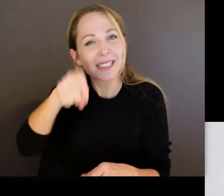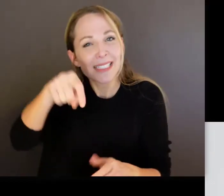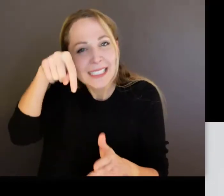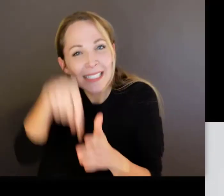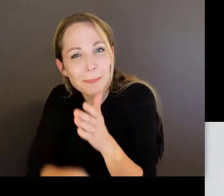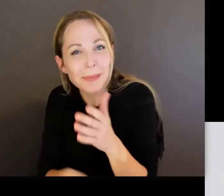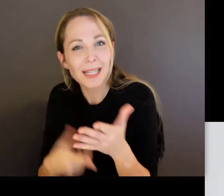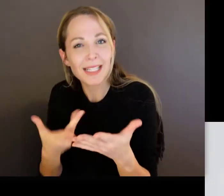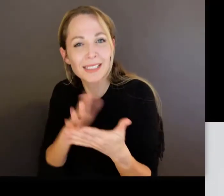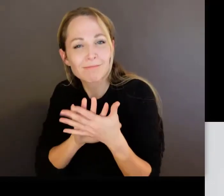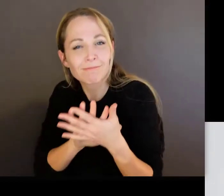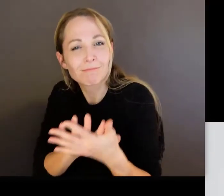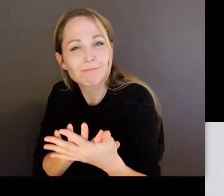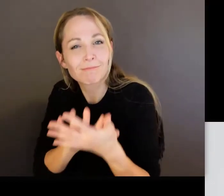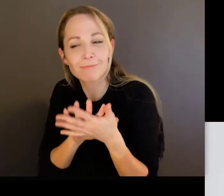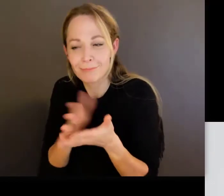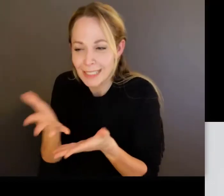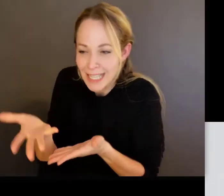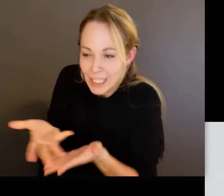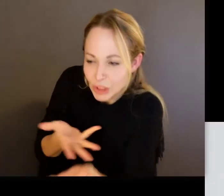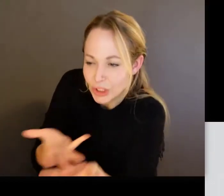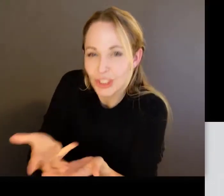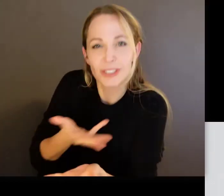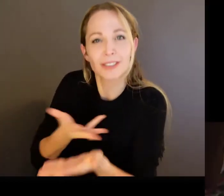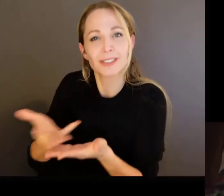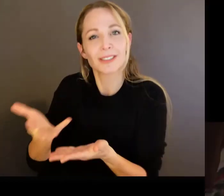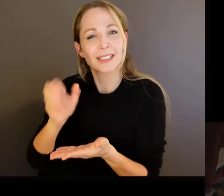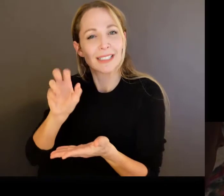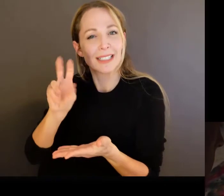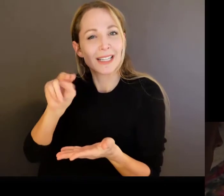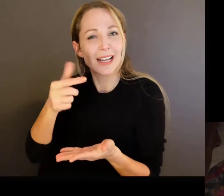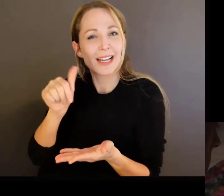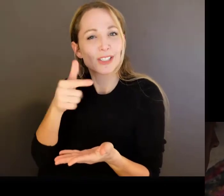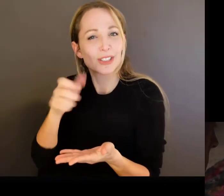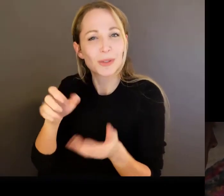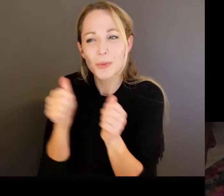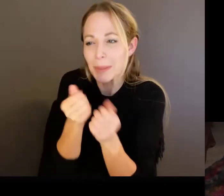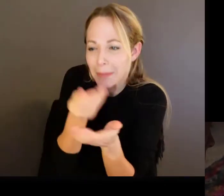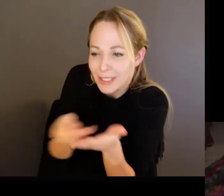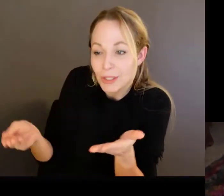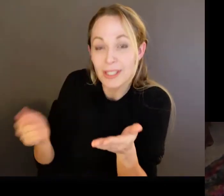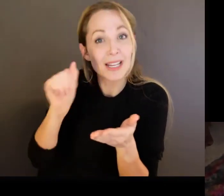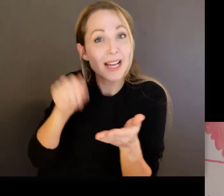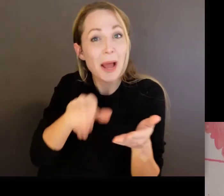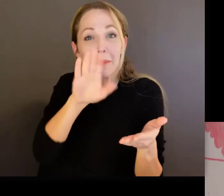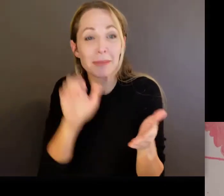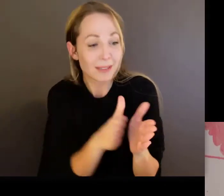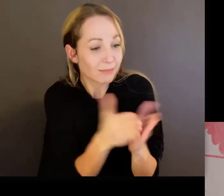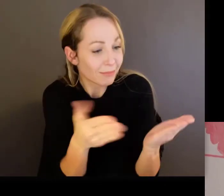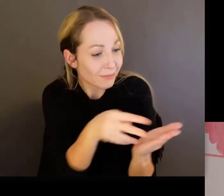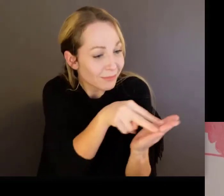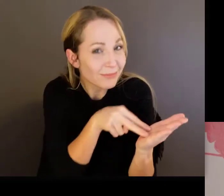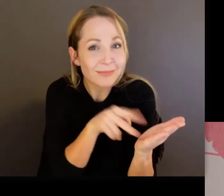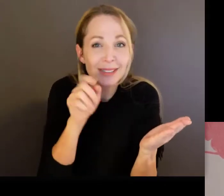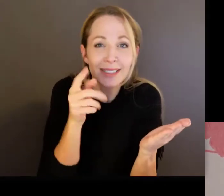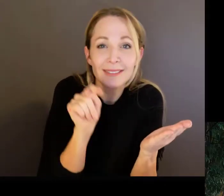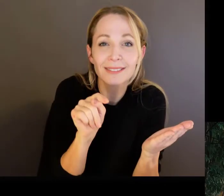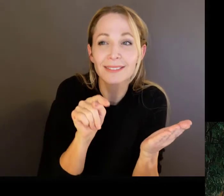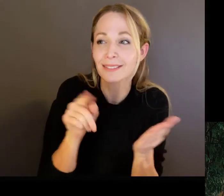it's deeply engaging with material. It can be text, a work of